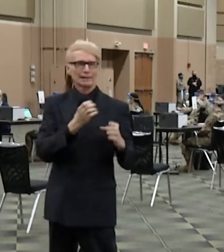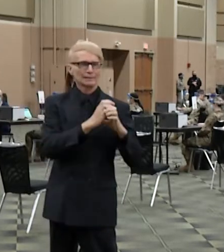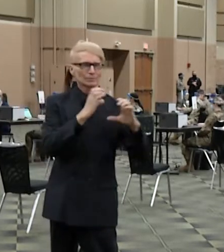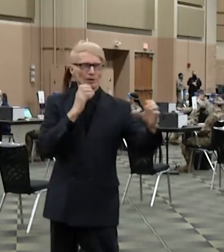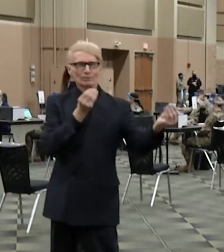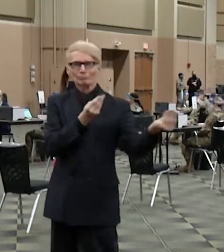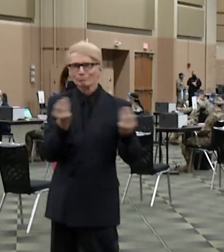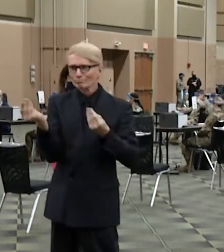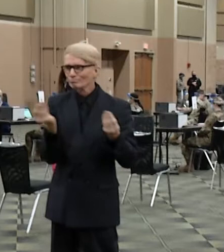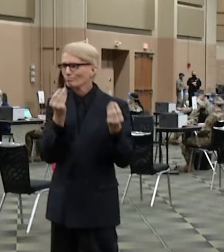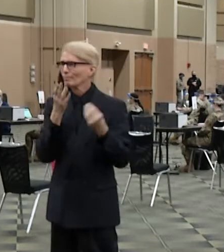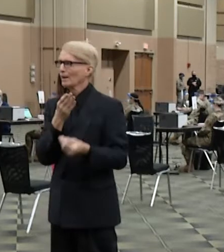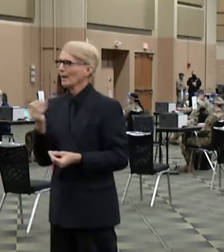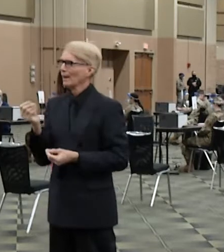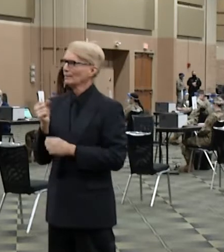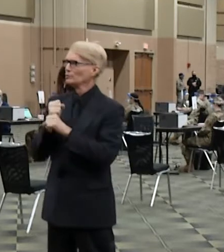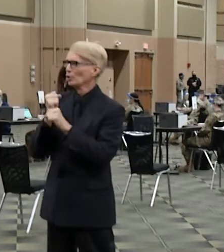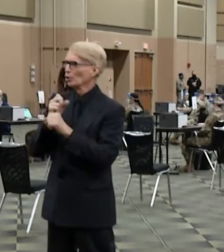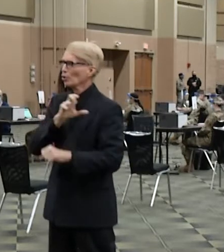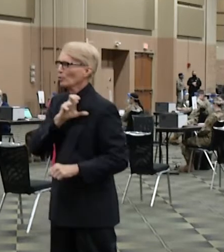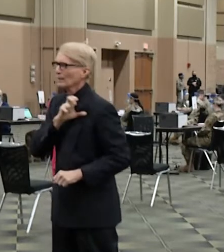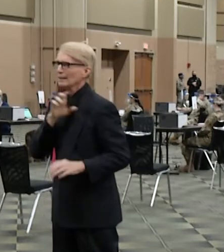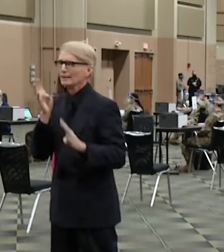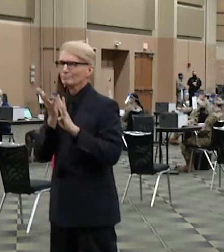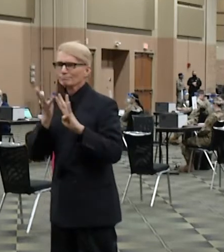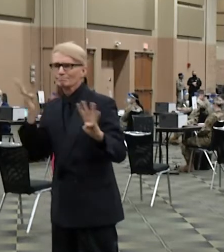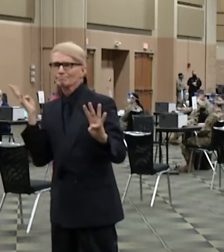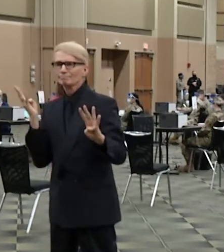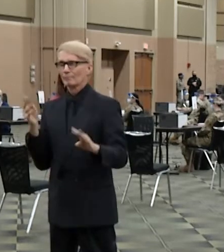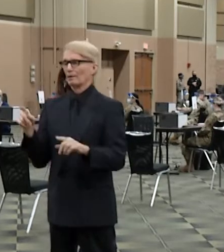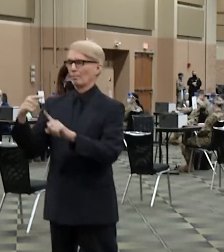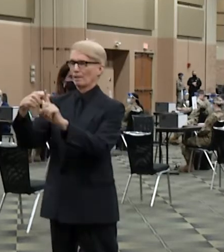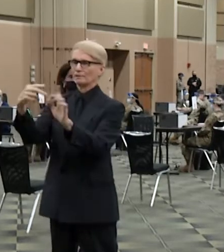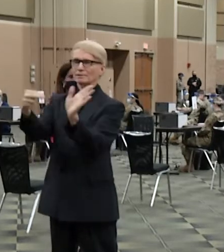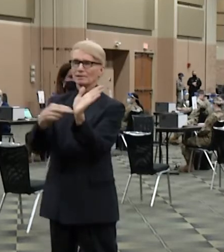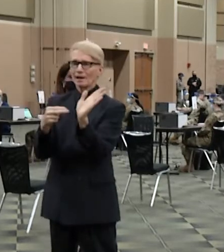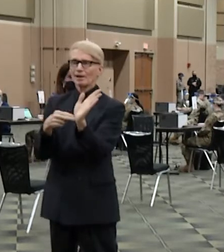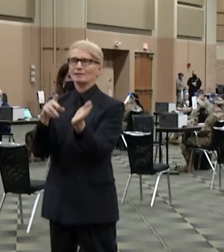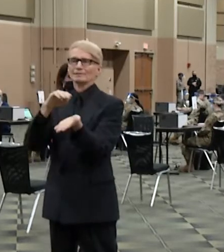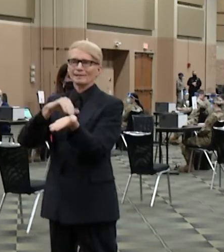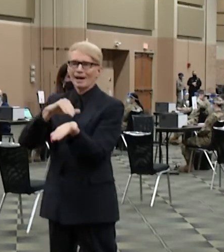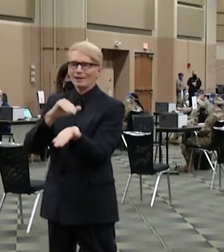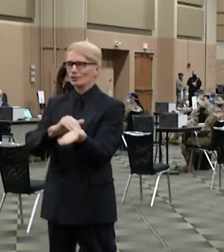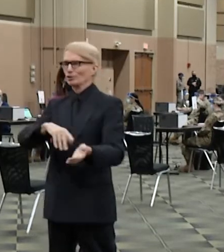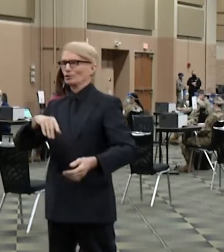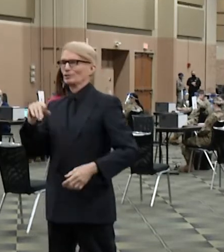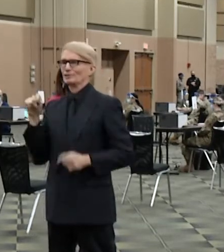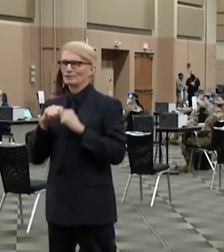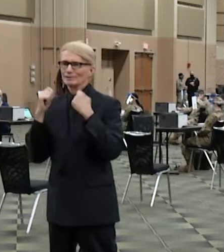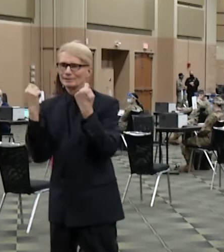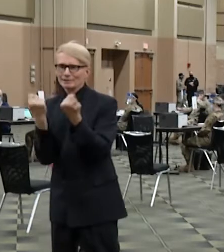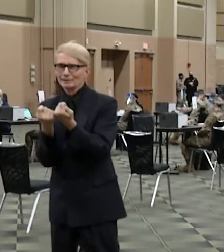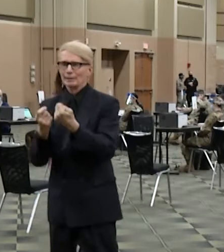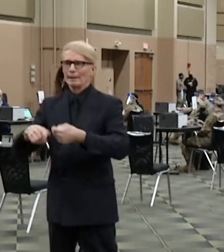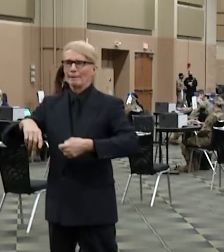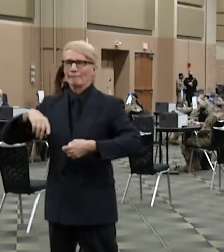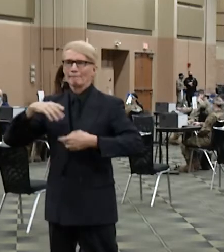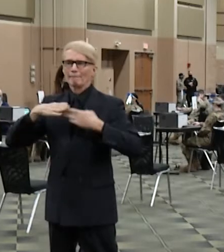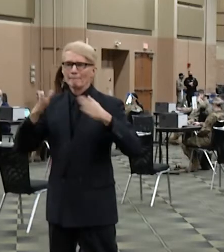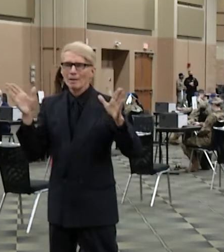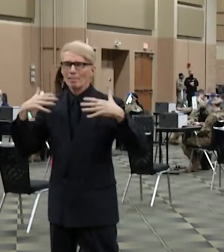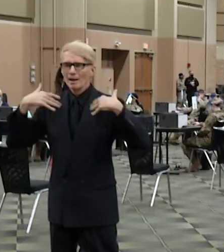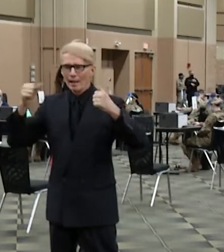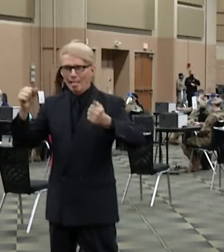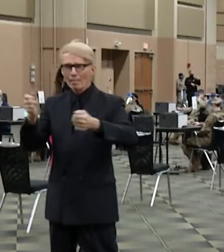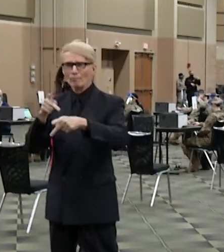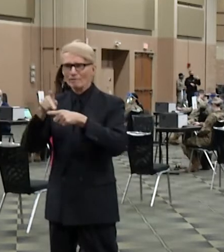to make sure that we are here to operate today. We have had doctors, nurses, pharmacists, IT, public health professionals, lawyers,